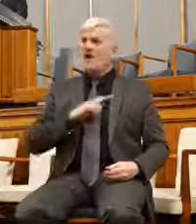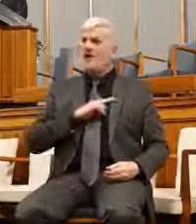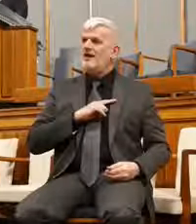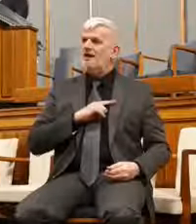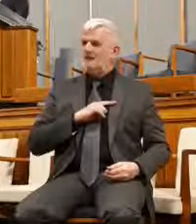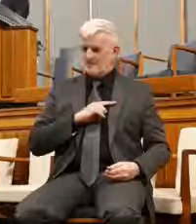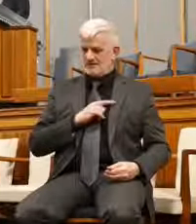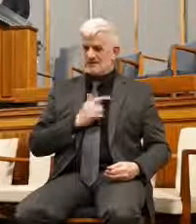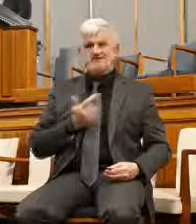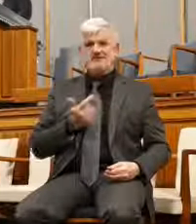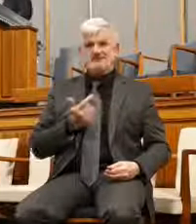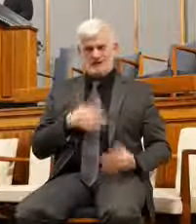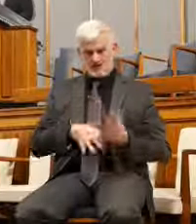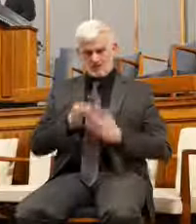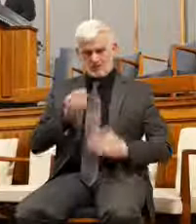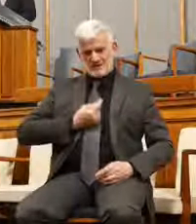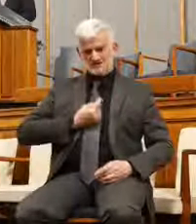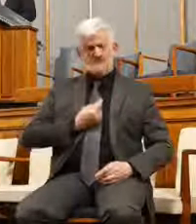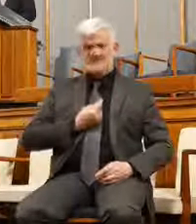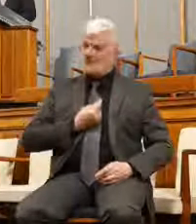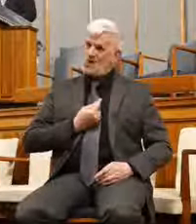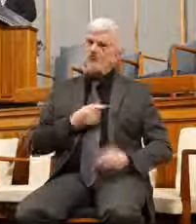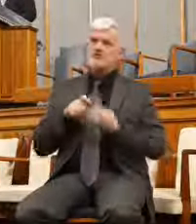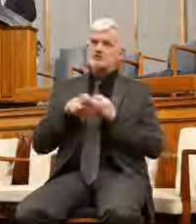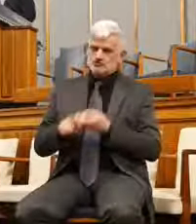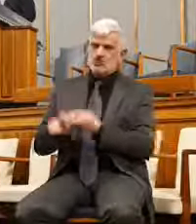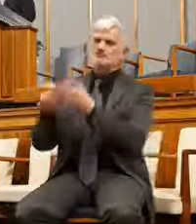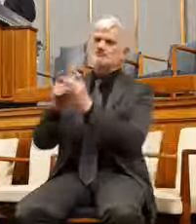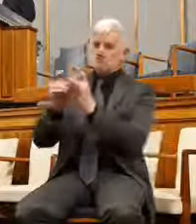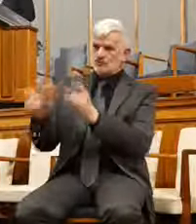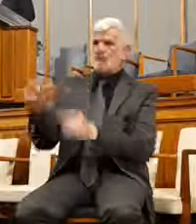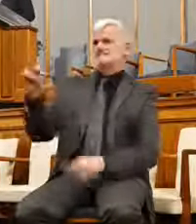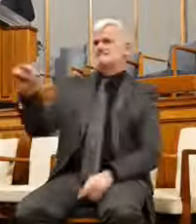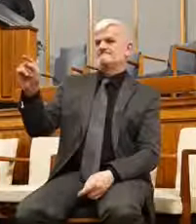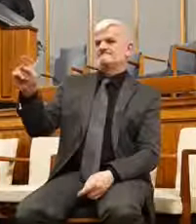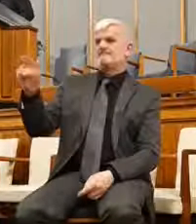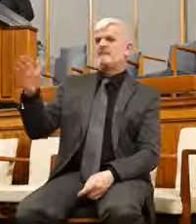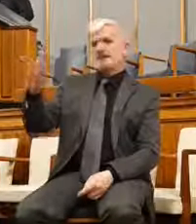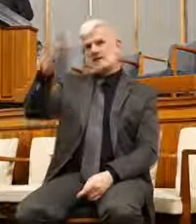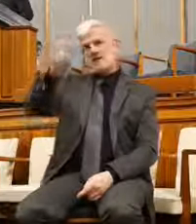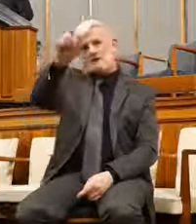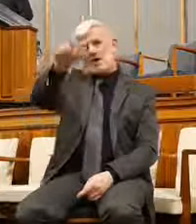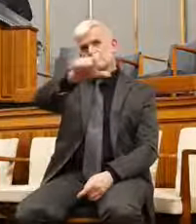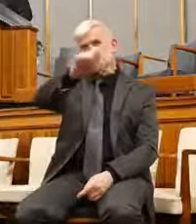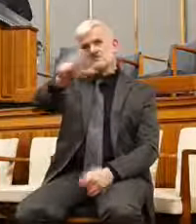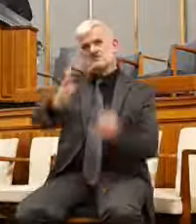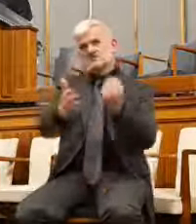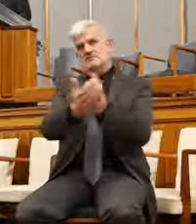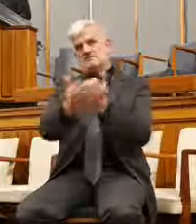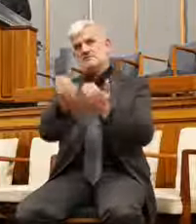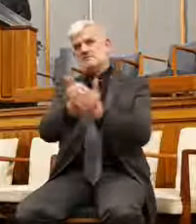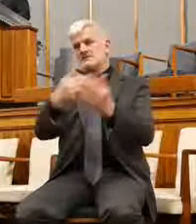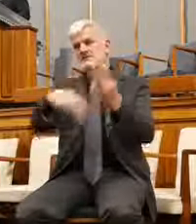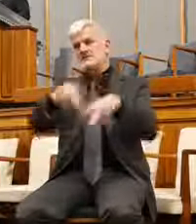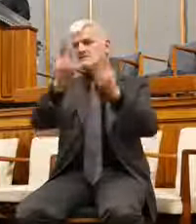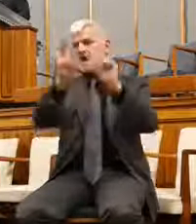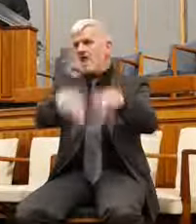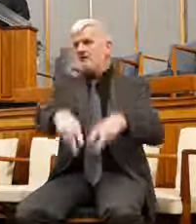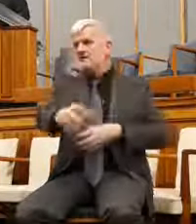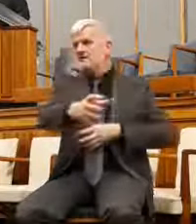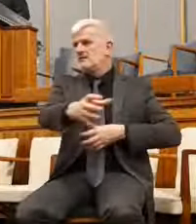be, but because you put your trust in Jesus Christ, who suffered and died for sinners and gave up